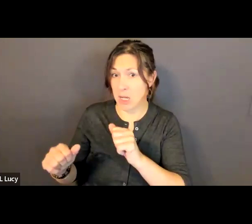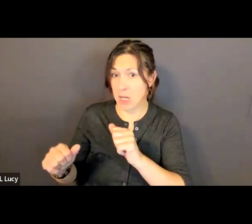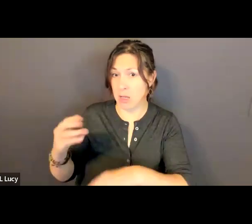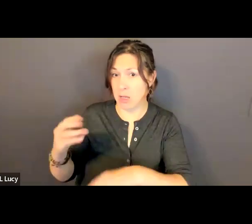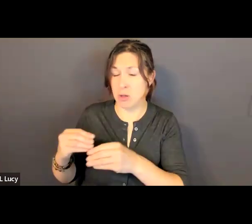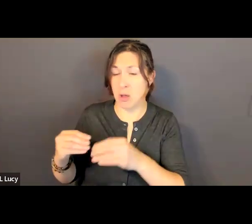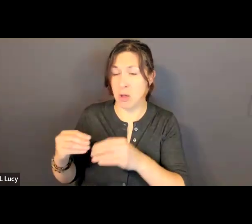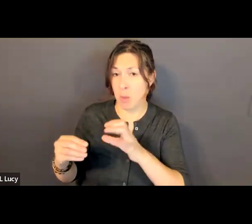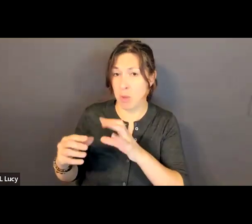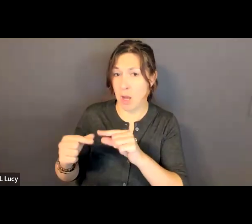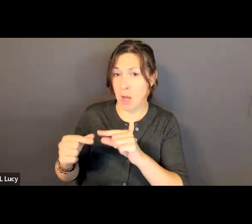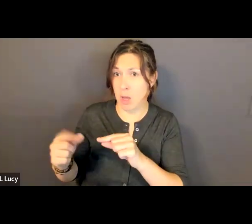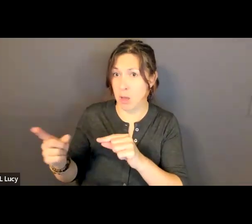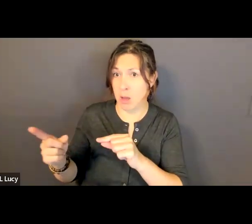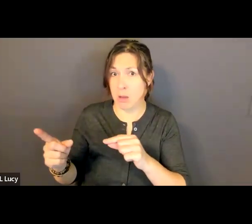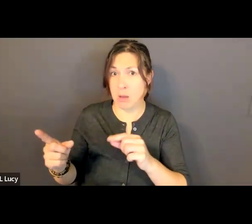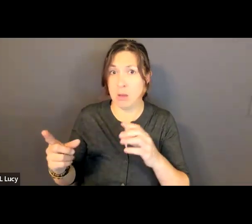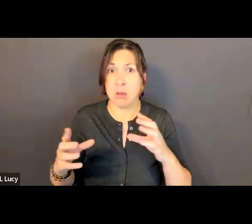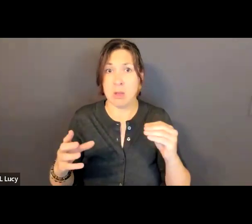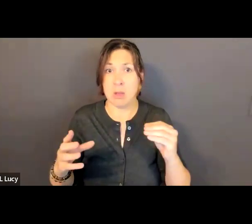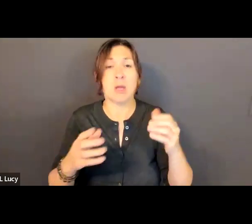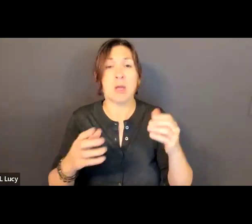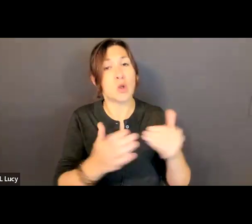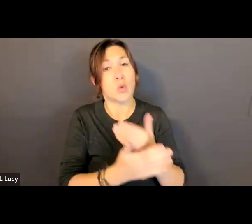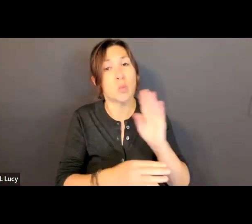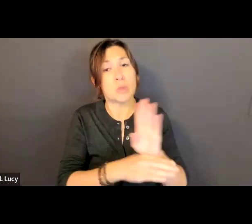any new business? Yes, I have a new business. Okay.